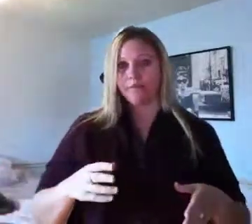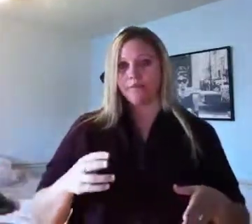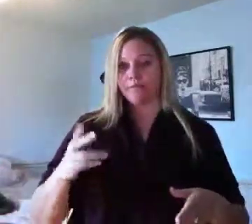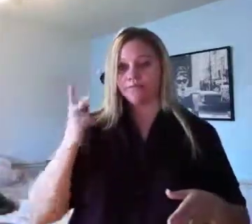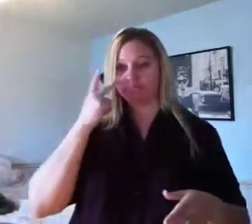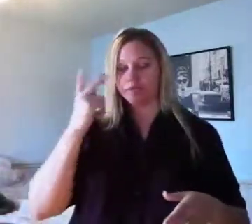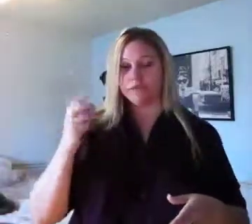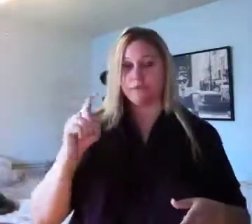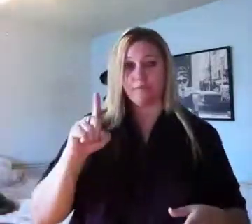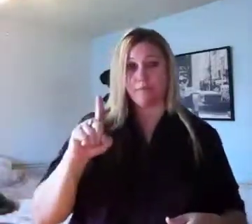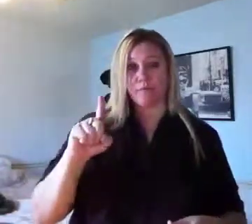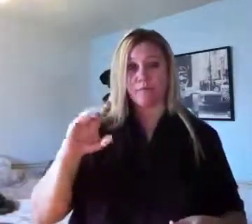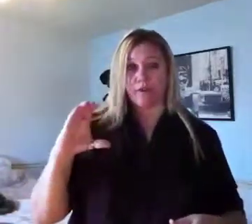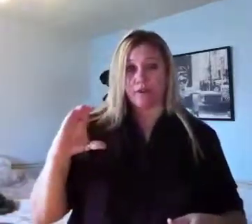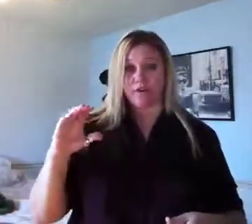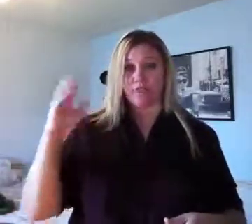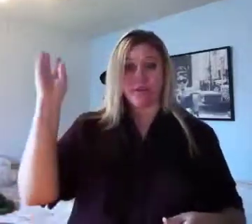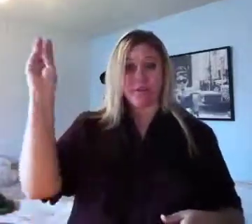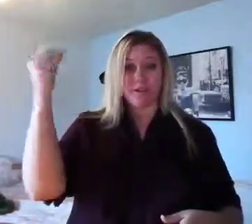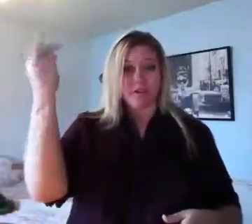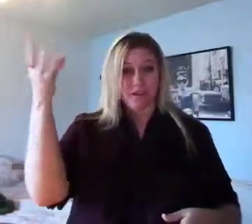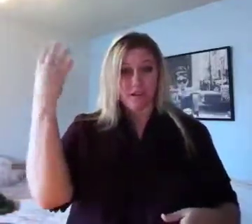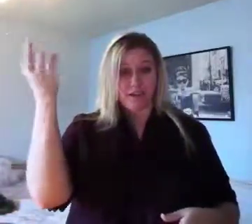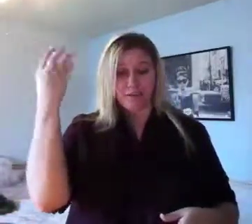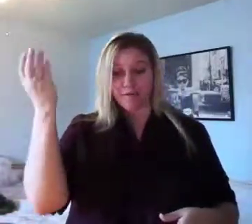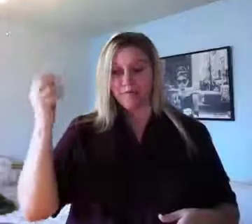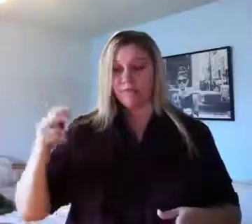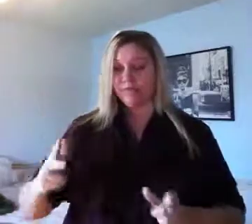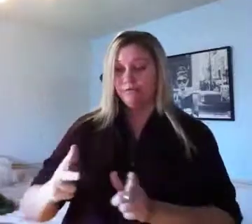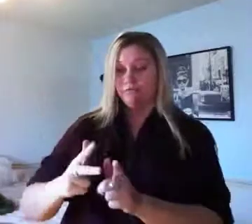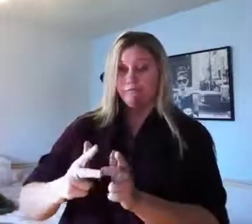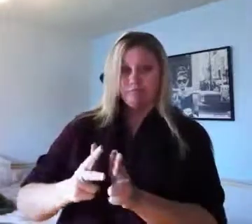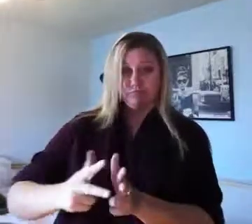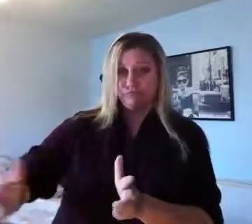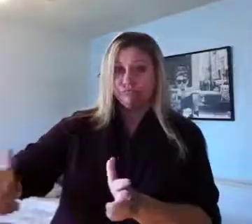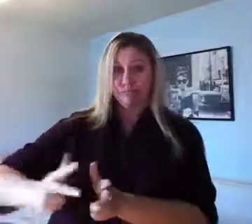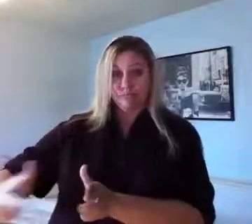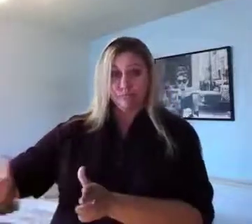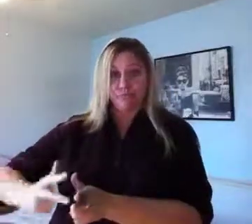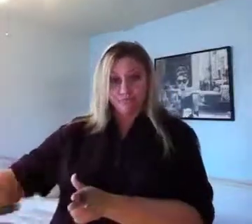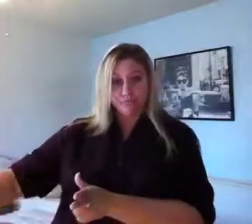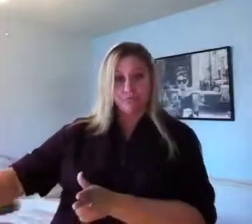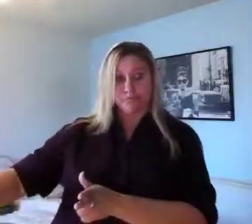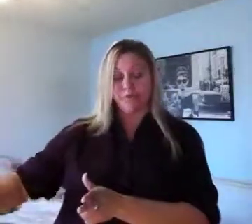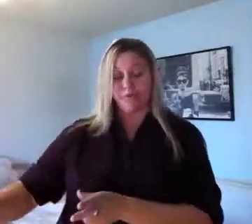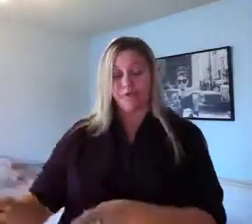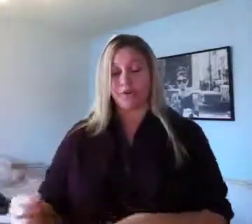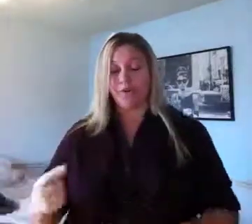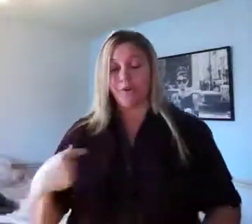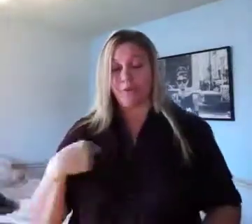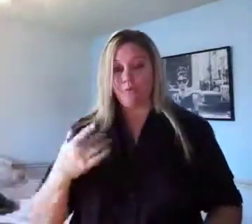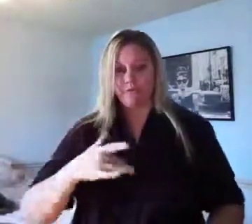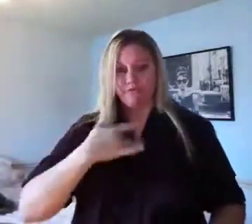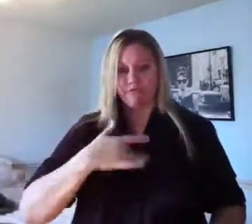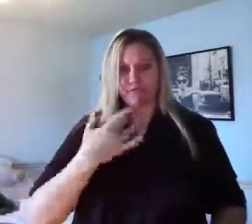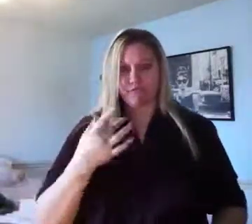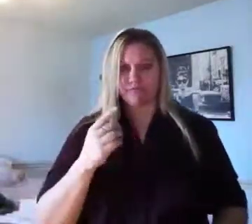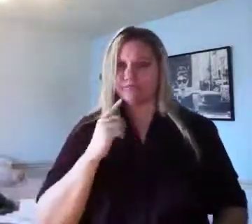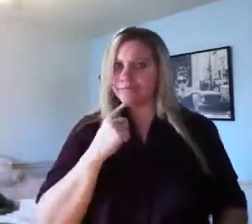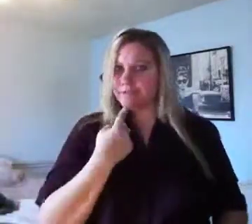lined up all along the runway. And so then we started to get the feeling that it was pretty serious. And we ended up